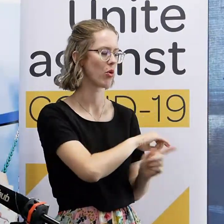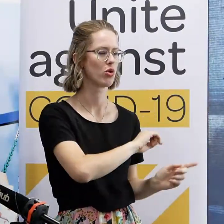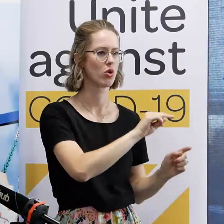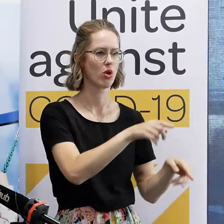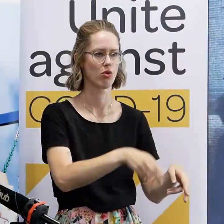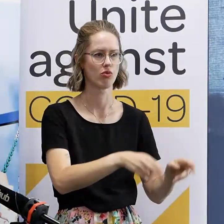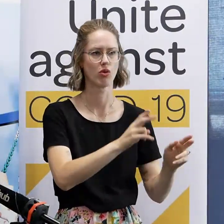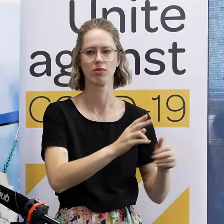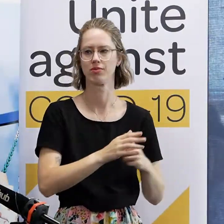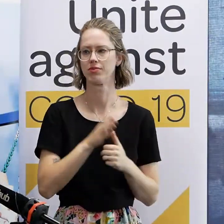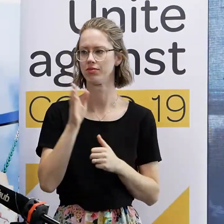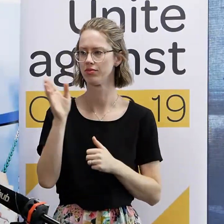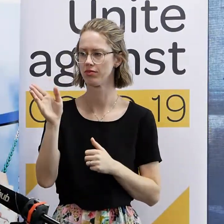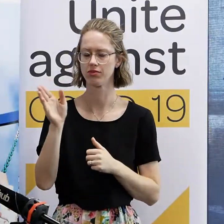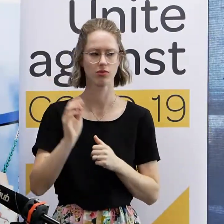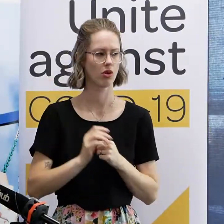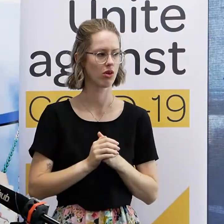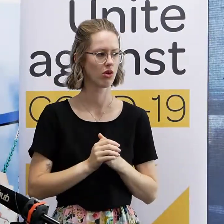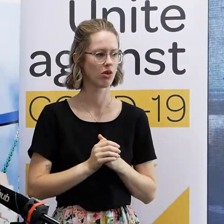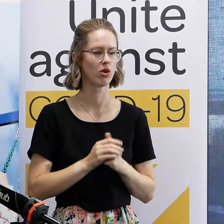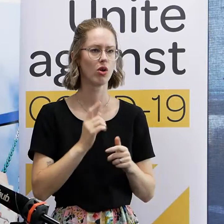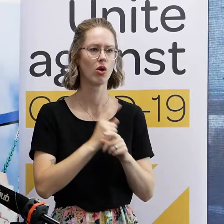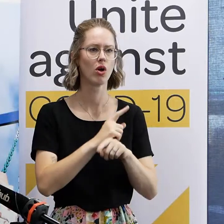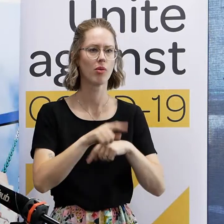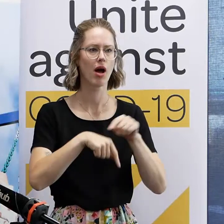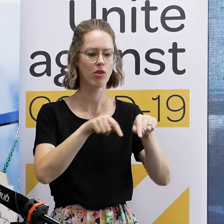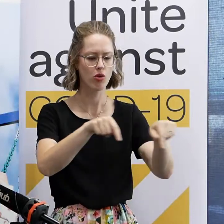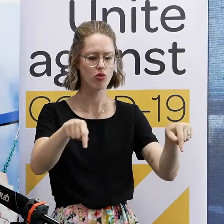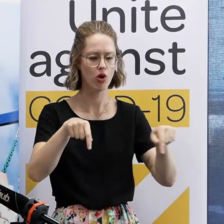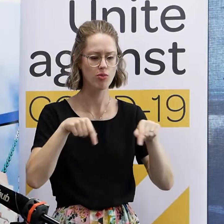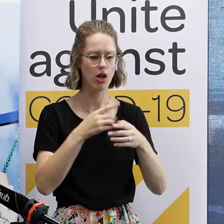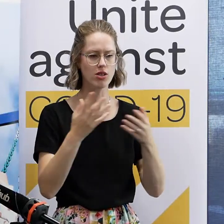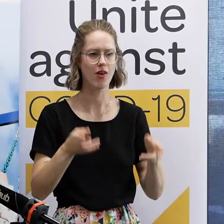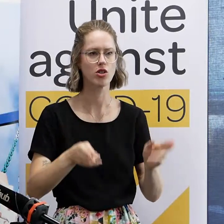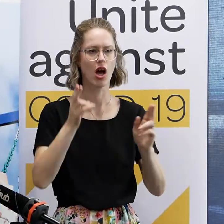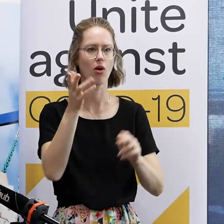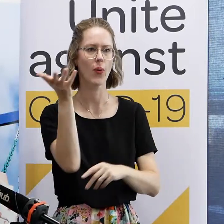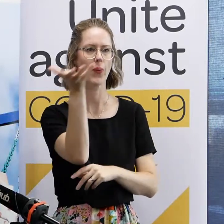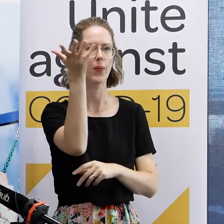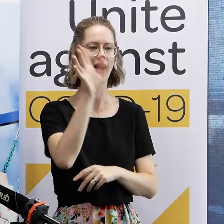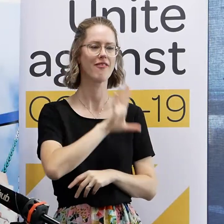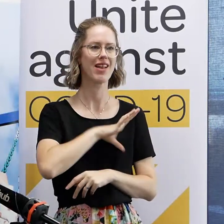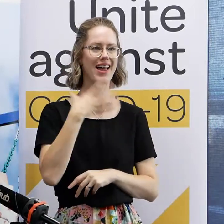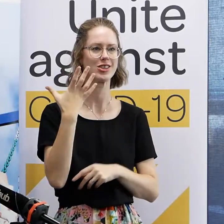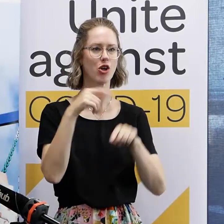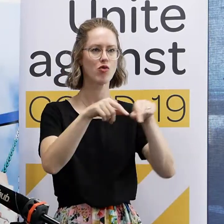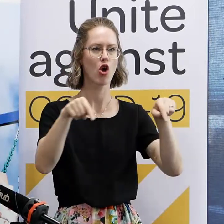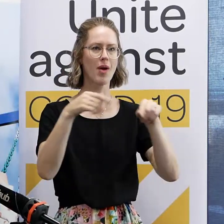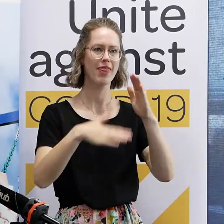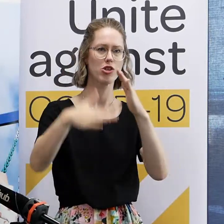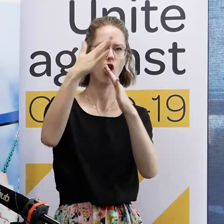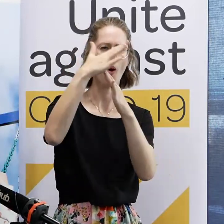themselves, I understand in a lot of hotels there's like a penthouse suite at the top. What's the current system